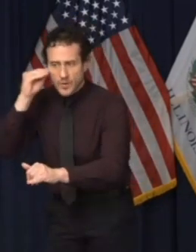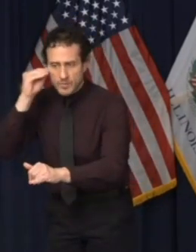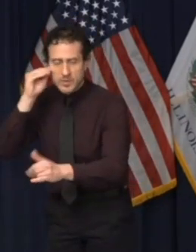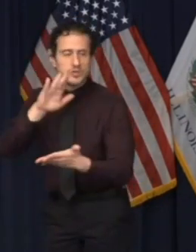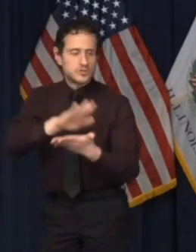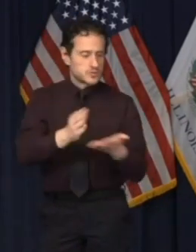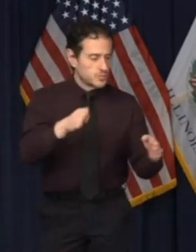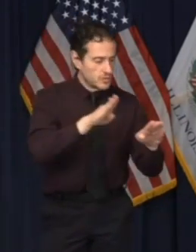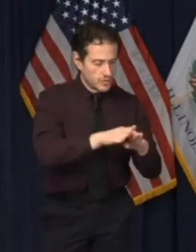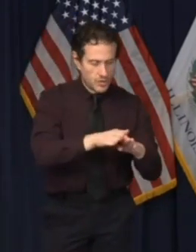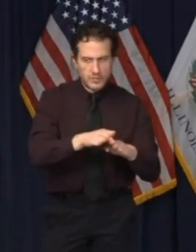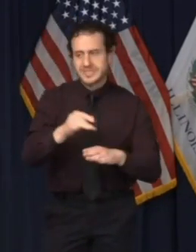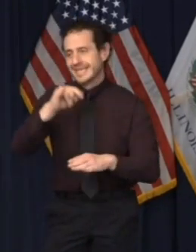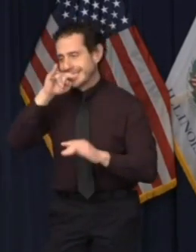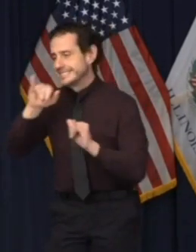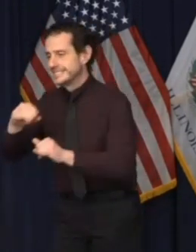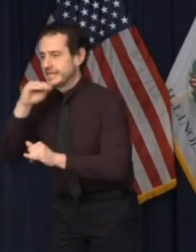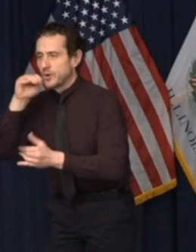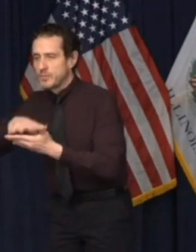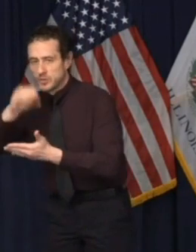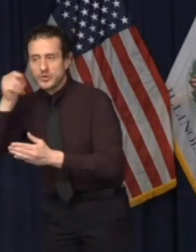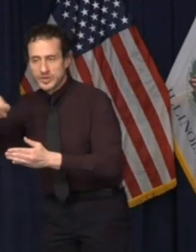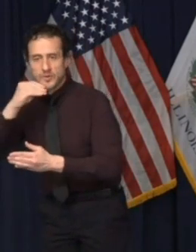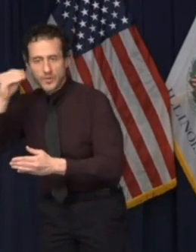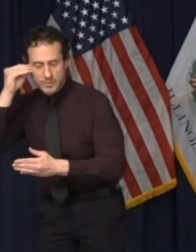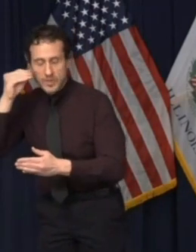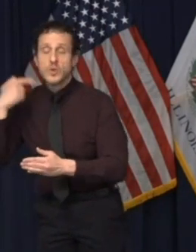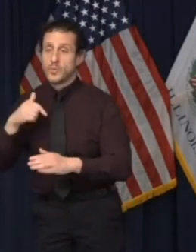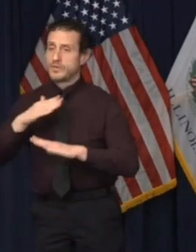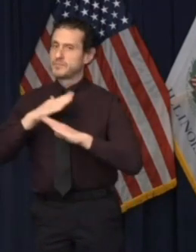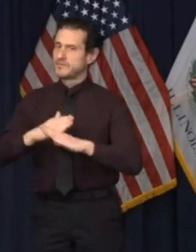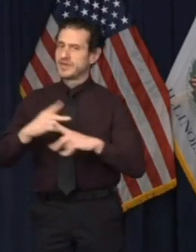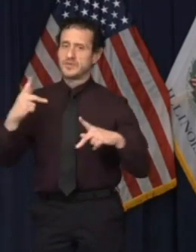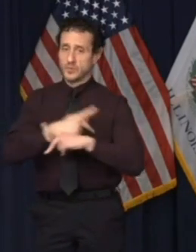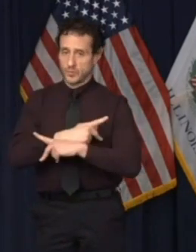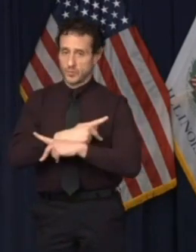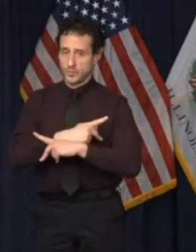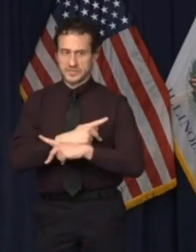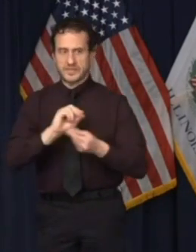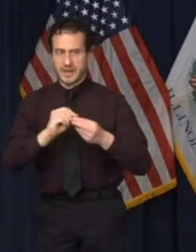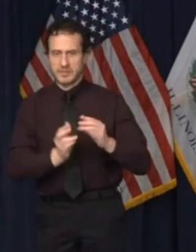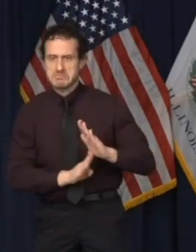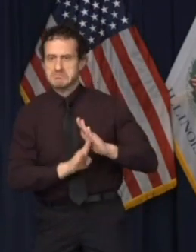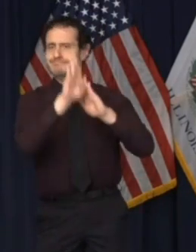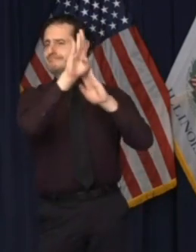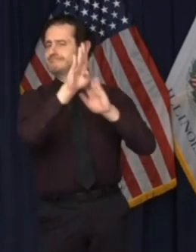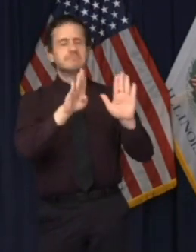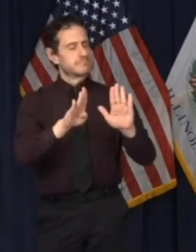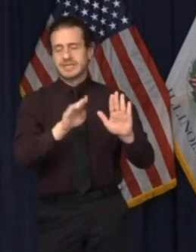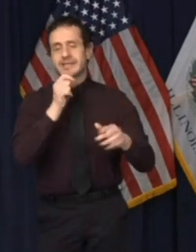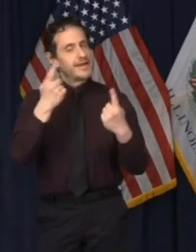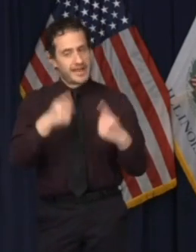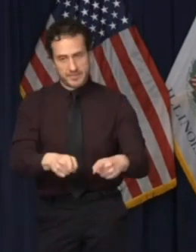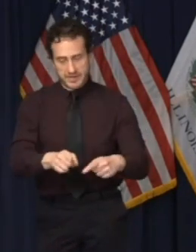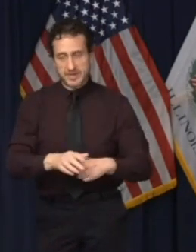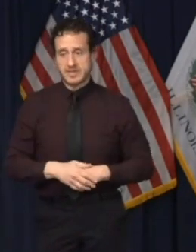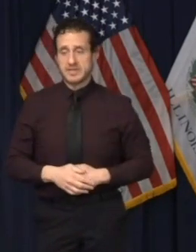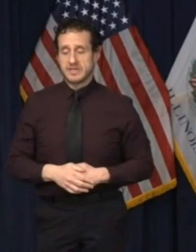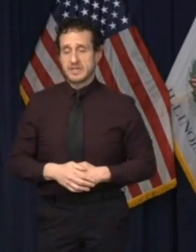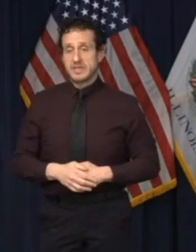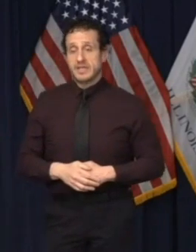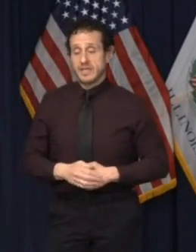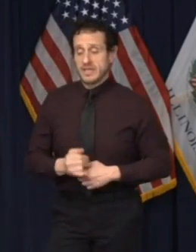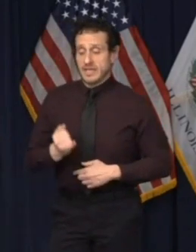far prevented our worst case scenarios. As you can imagine, when fewer people are contracting